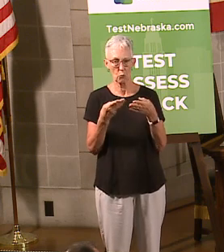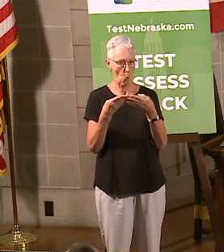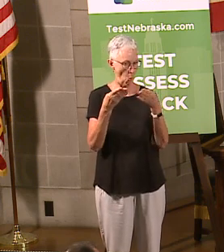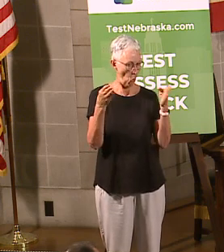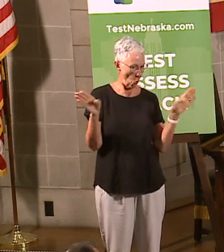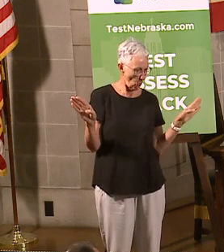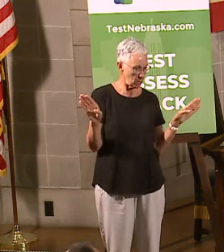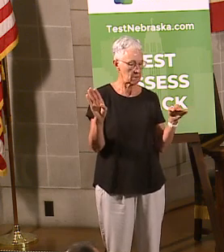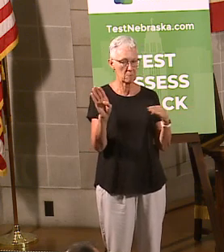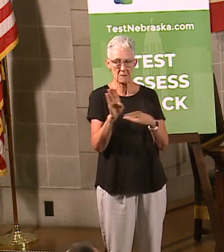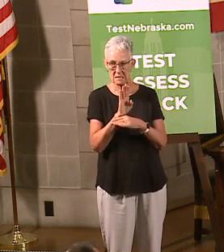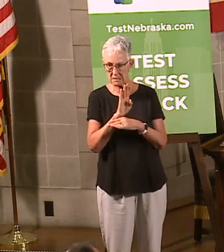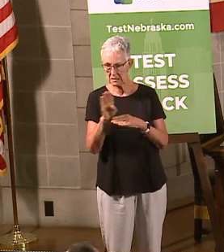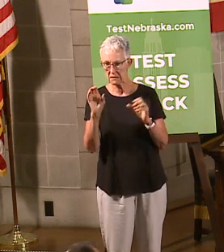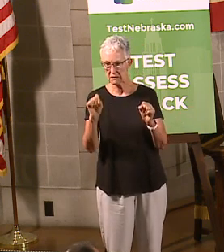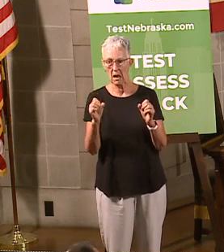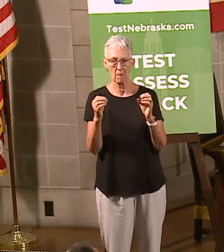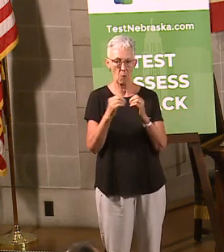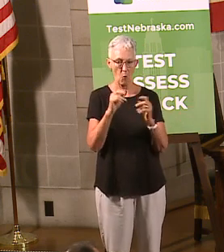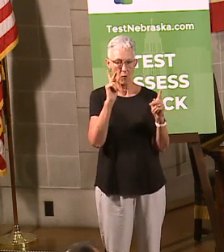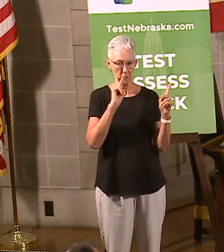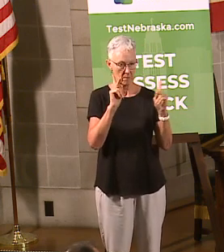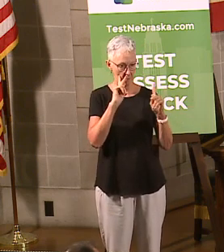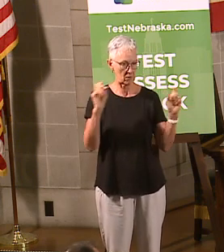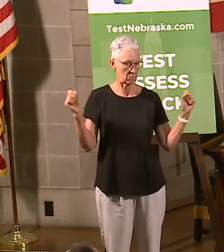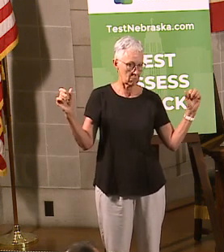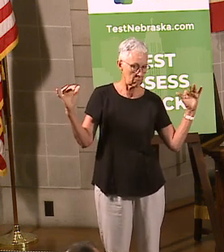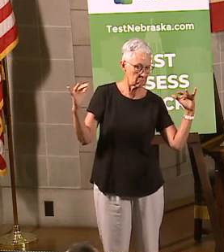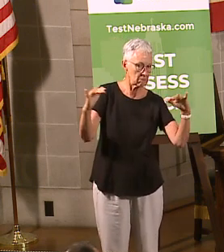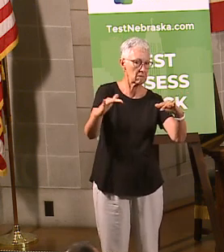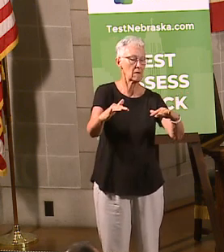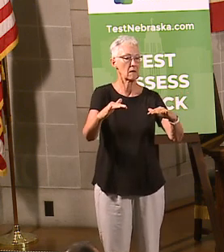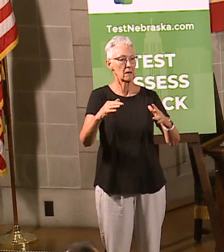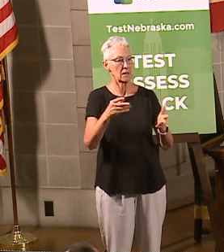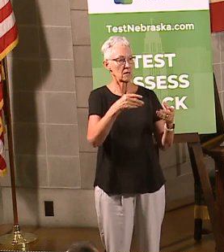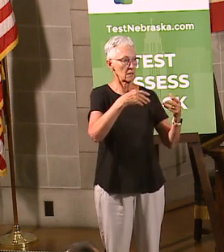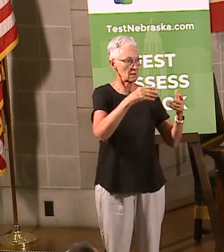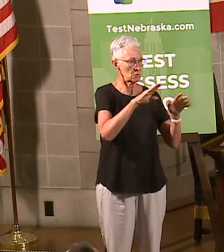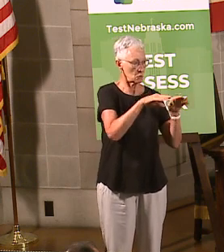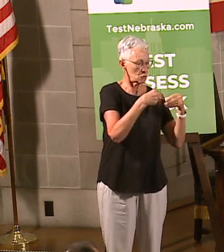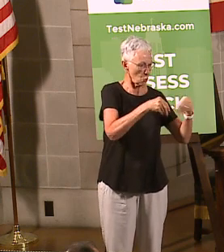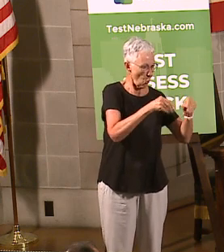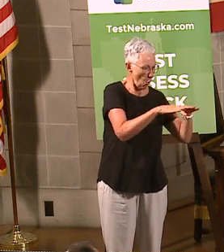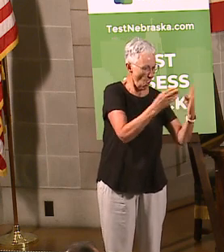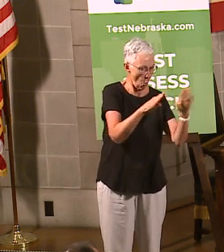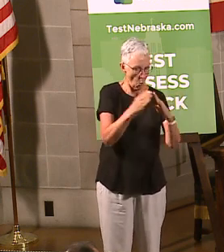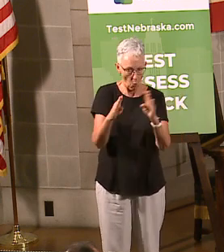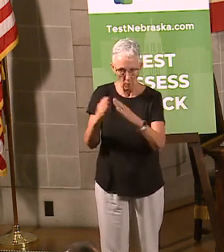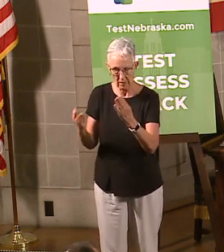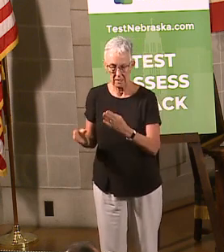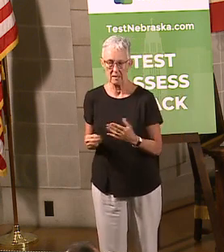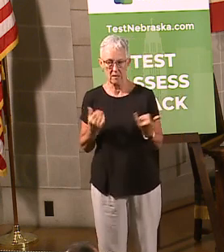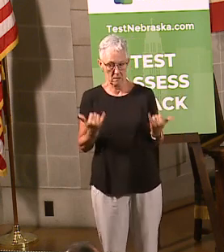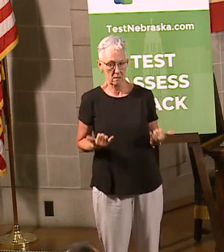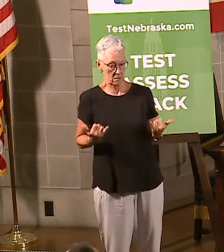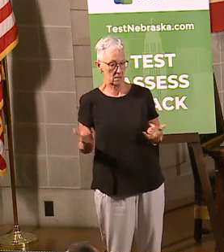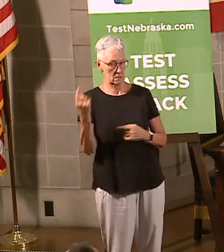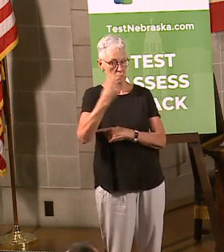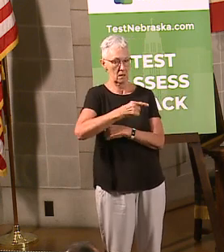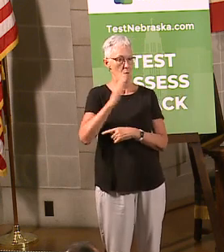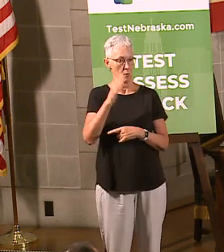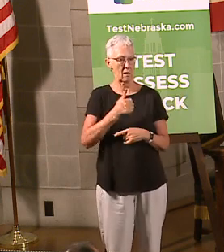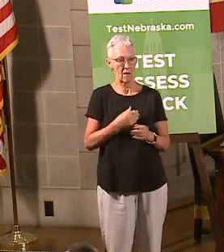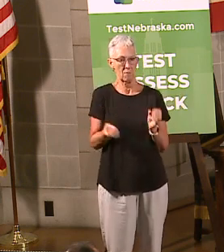made a variety of steps in May. June 1st, we announced some restrictions being loosened, and we're announcing more restrictions being